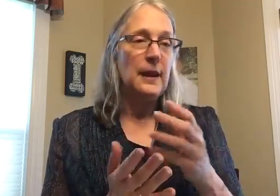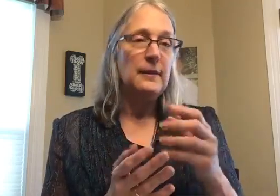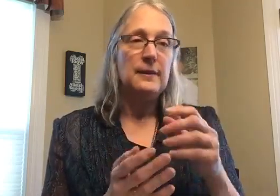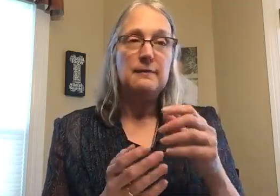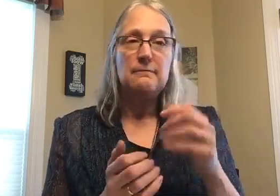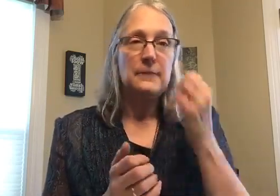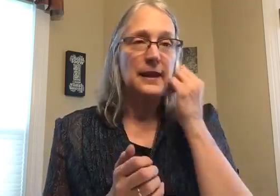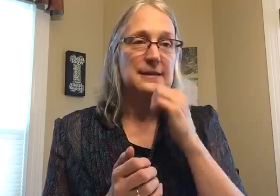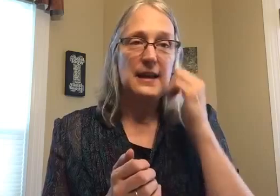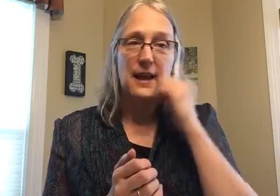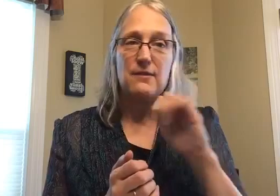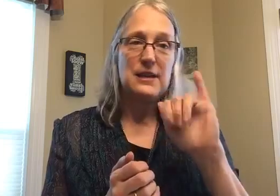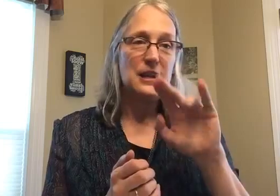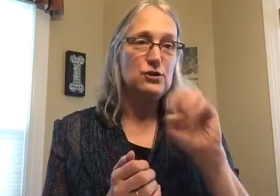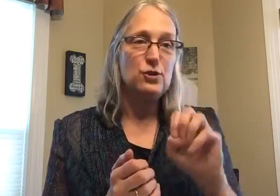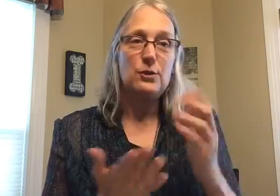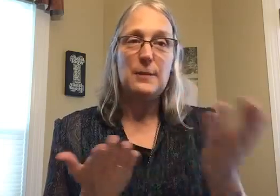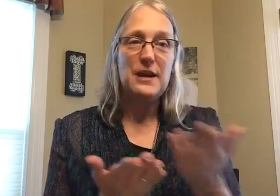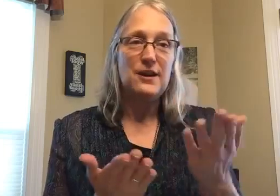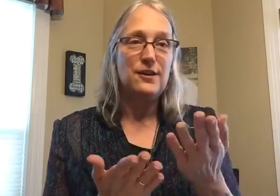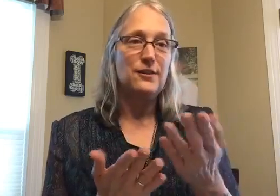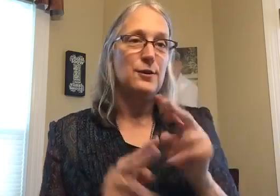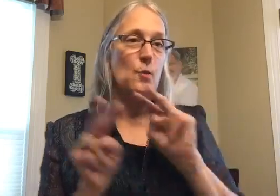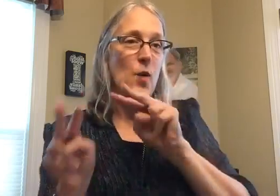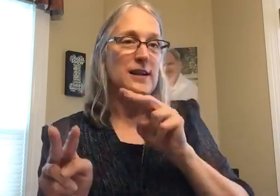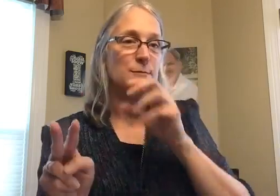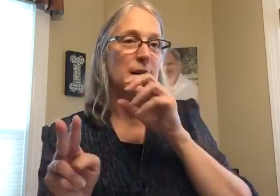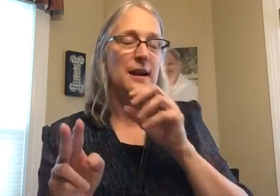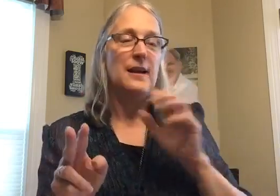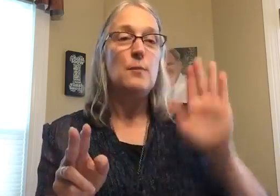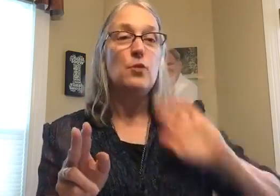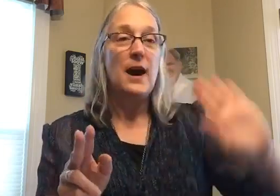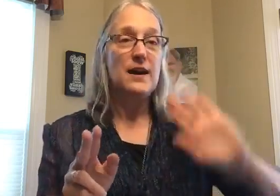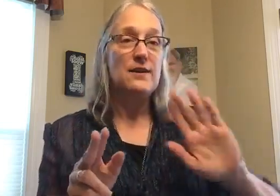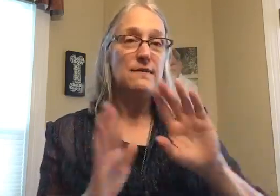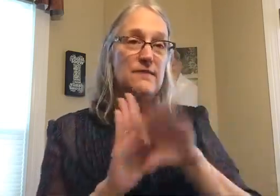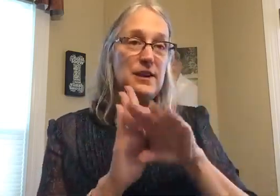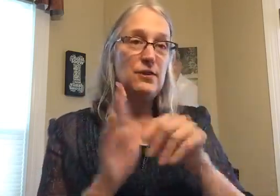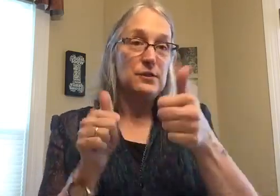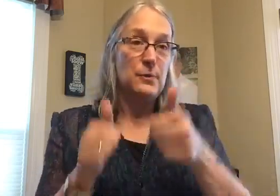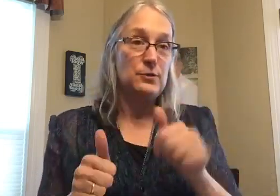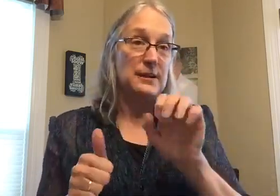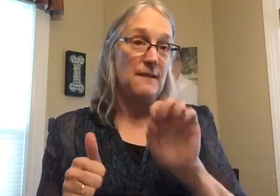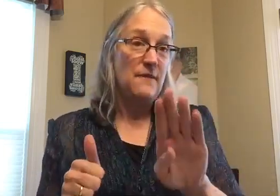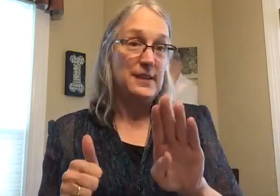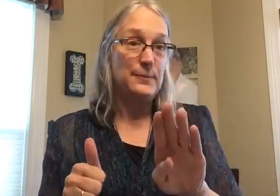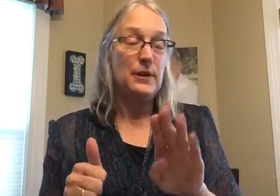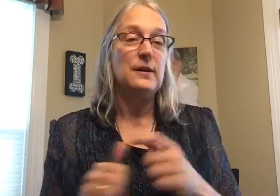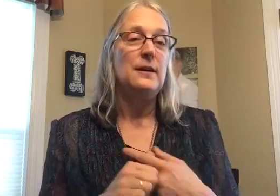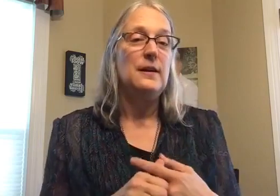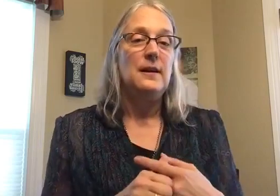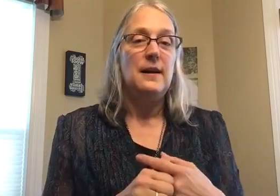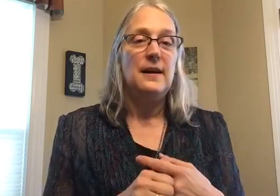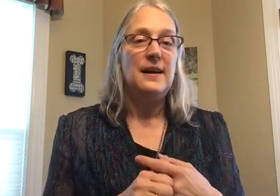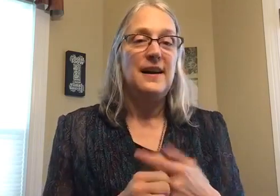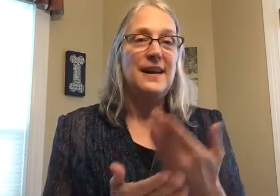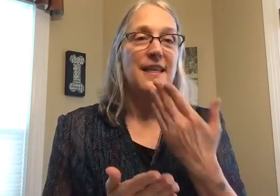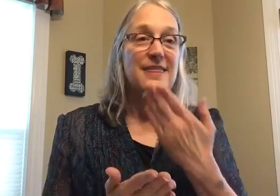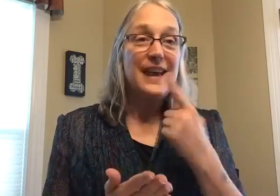And like I say, every day in June I'm here. You can watch my prior videos posted on Facebook. And thank you